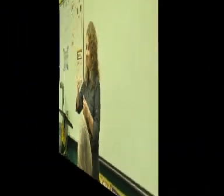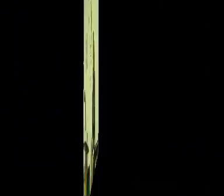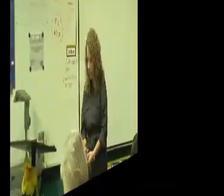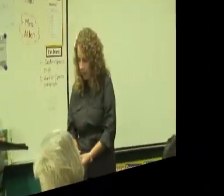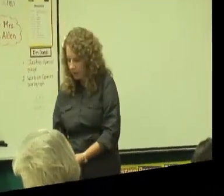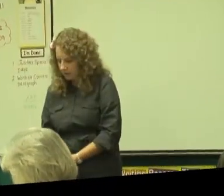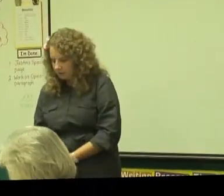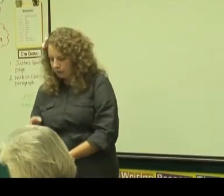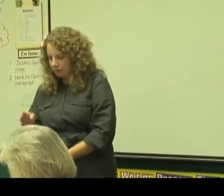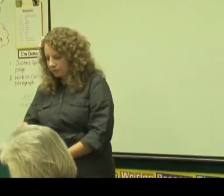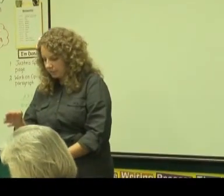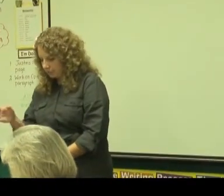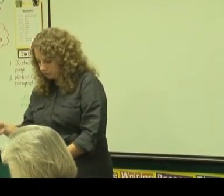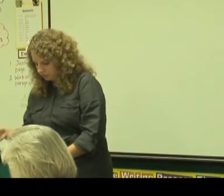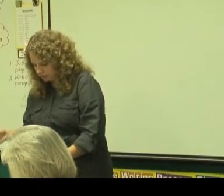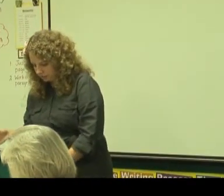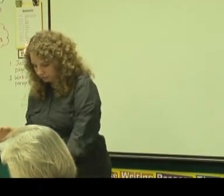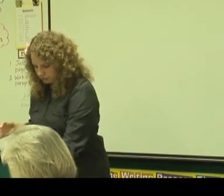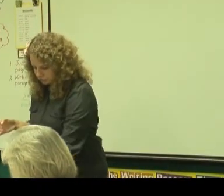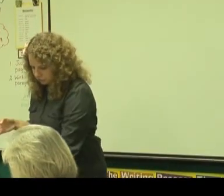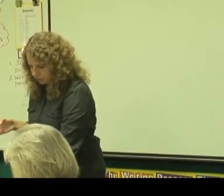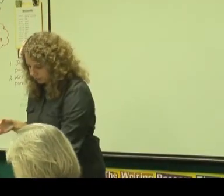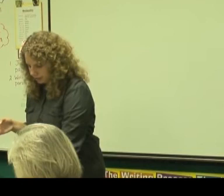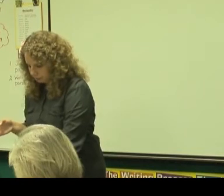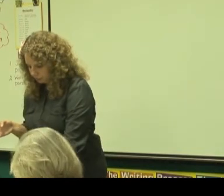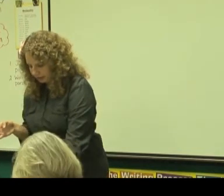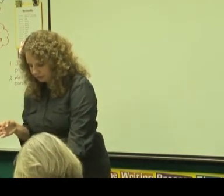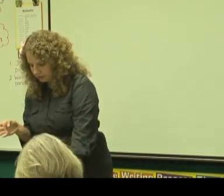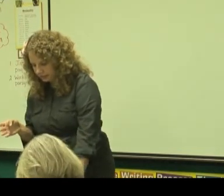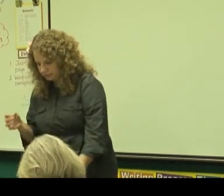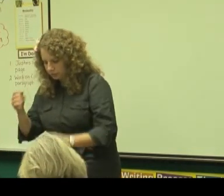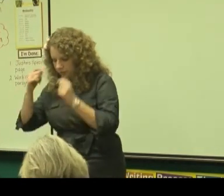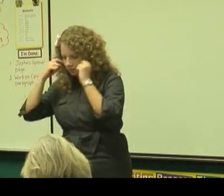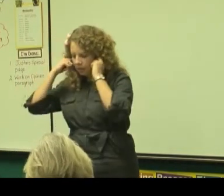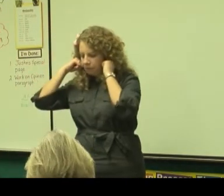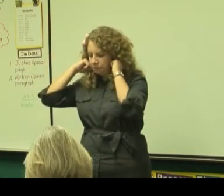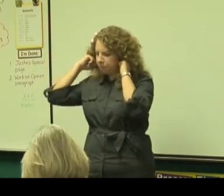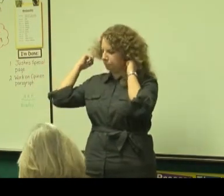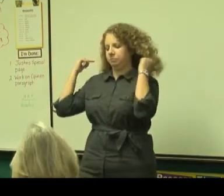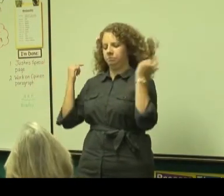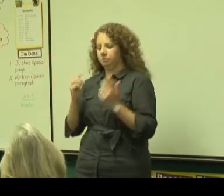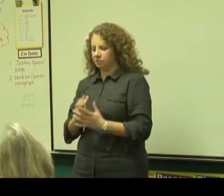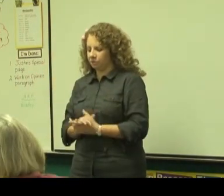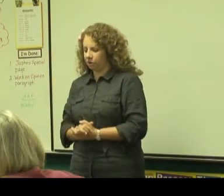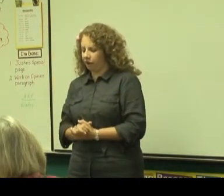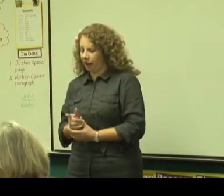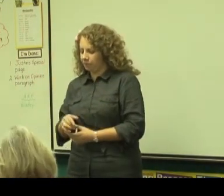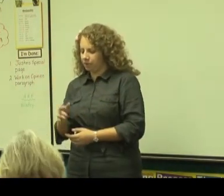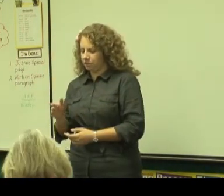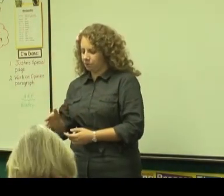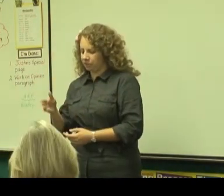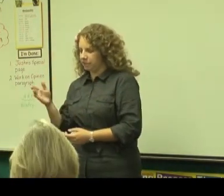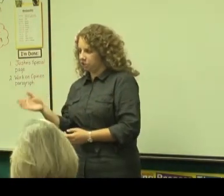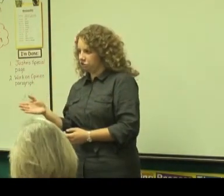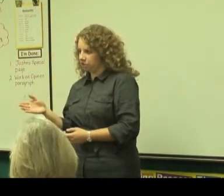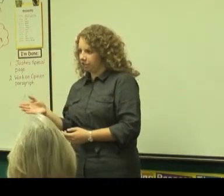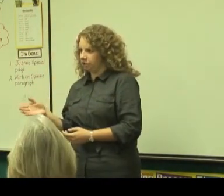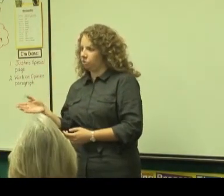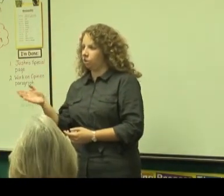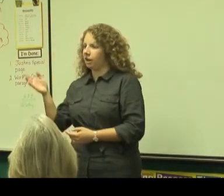I read a book that's interesting, page 33, number 1, the examples. So I read the book that's interesting, or I